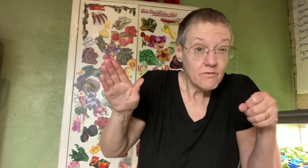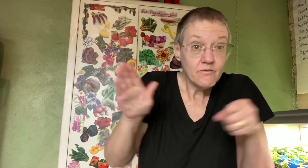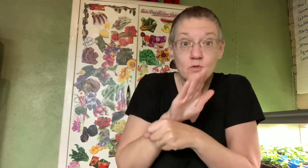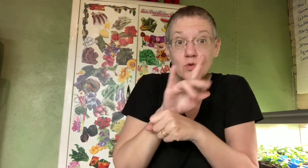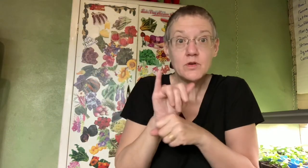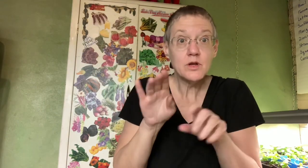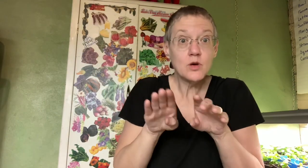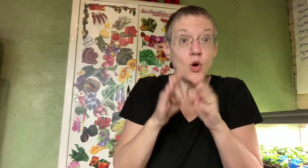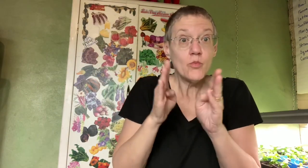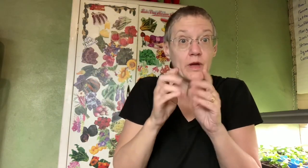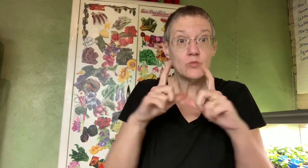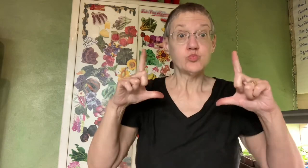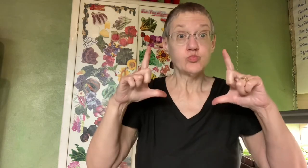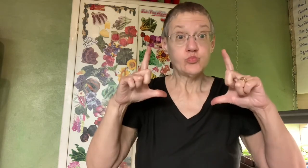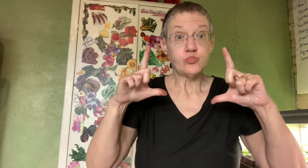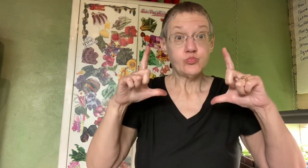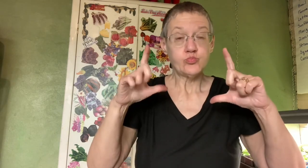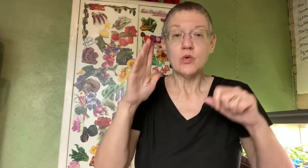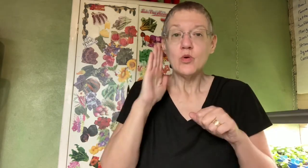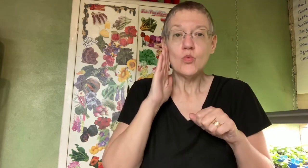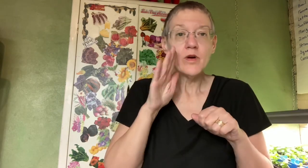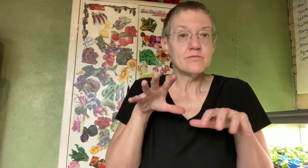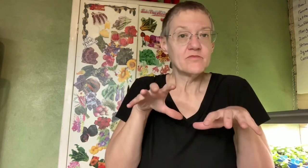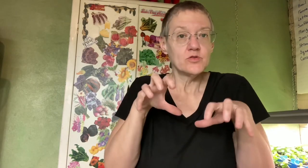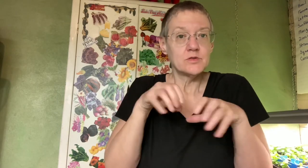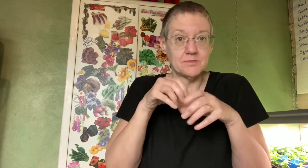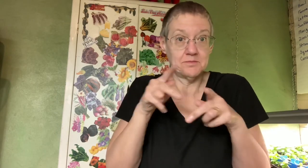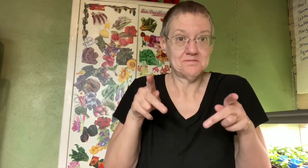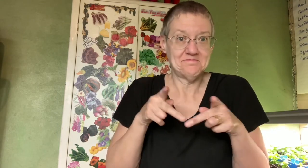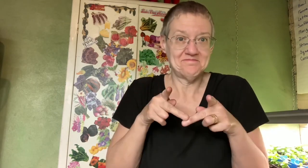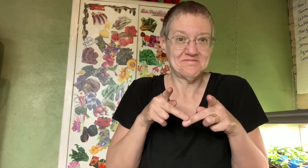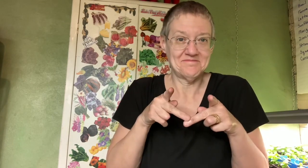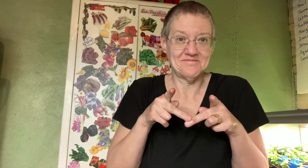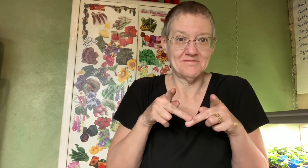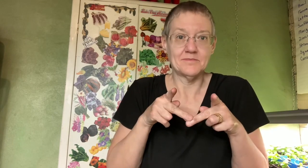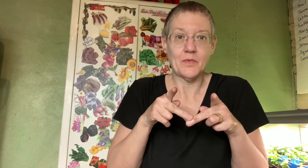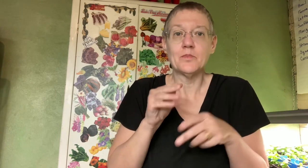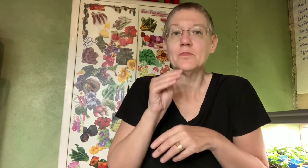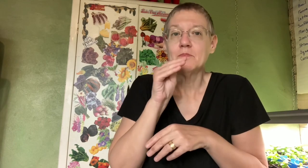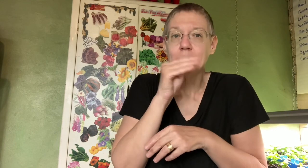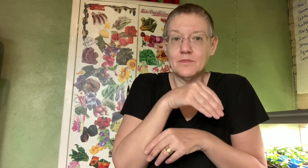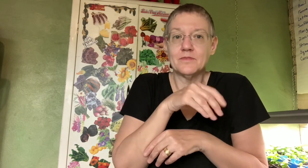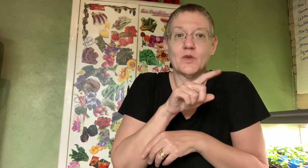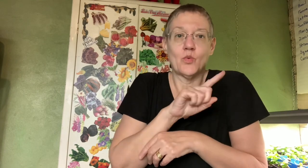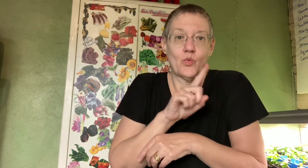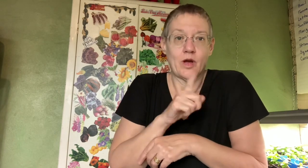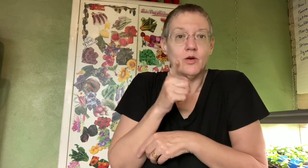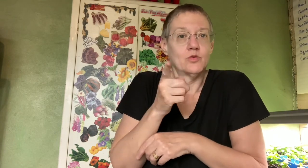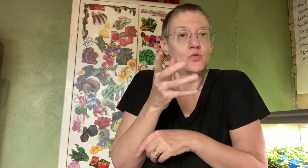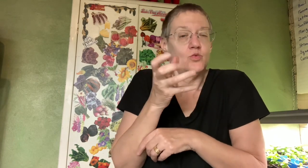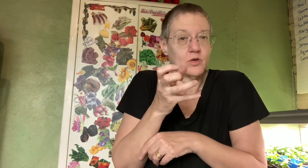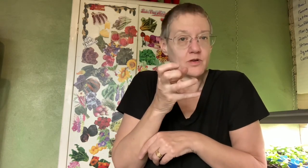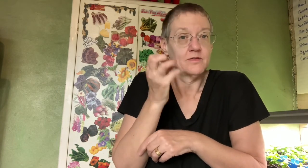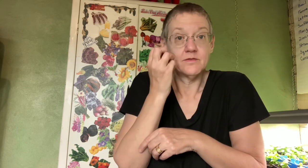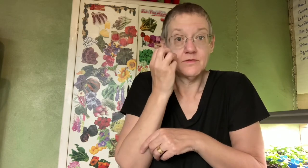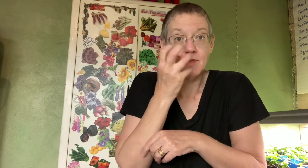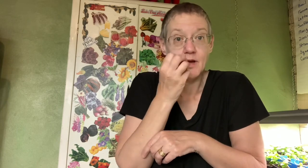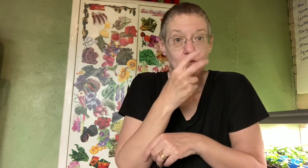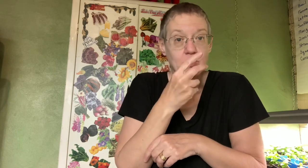But once the flowers fully open, they're going to freeze in place. So you're going to want to plant it where you're